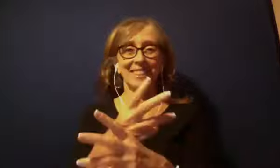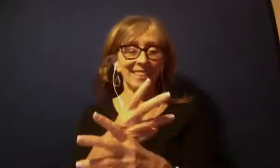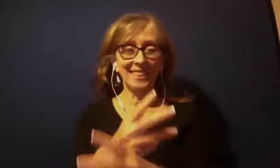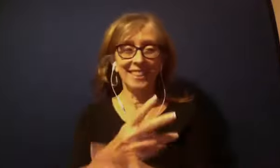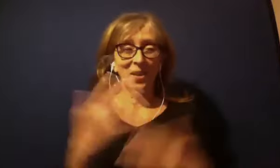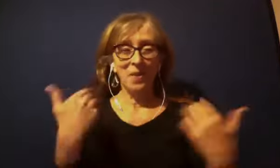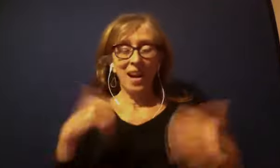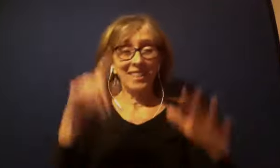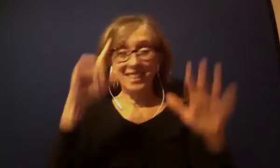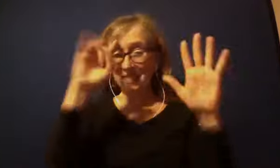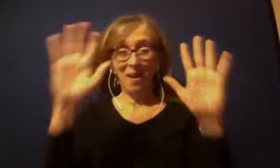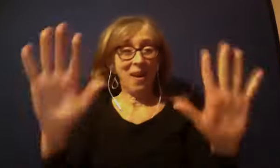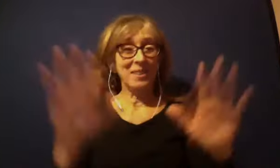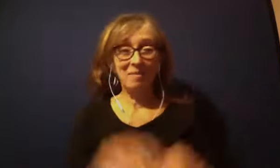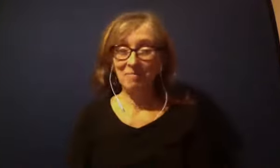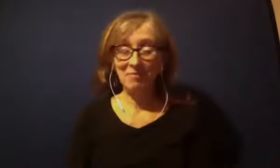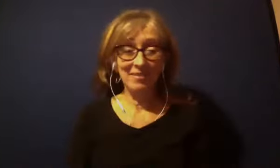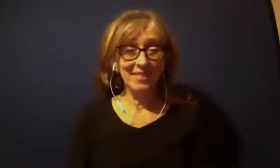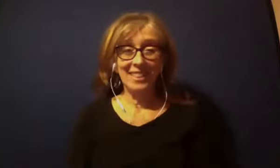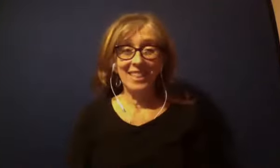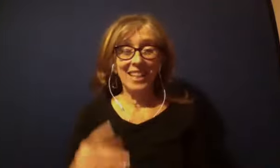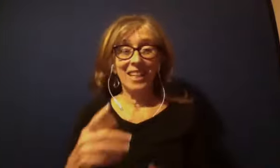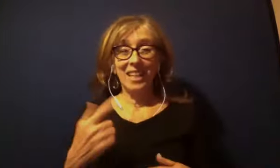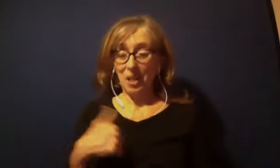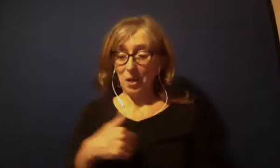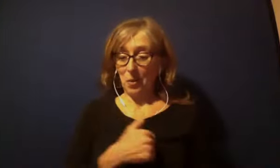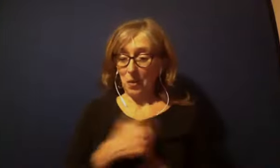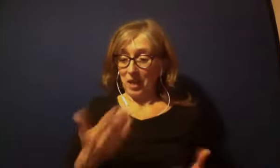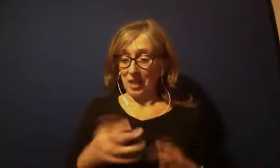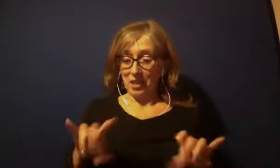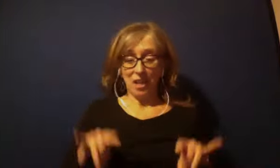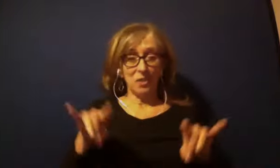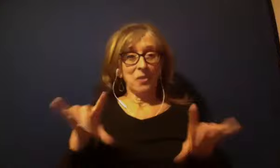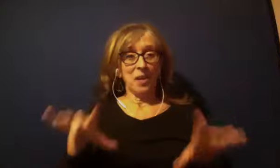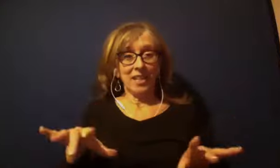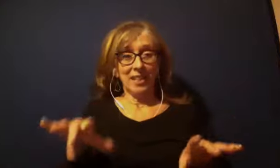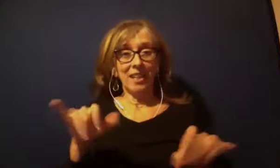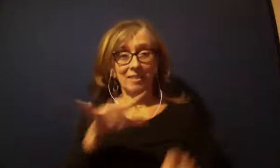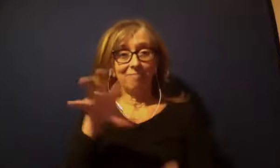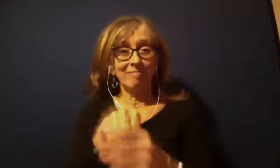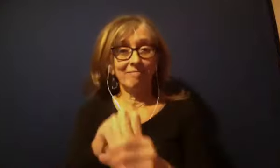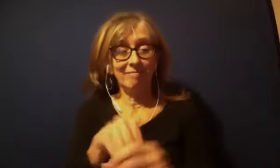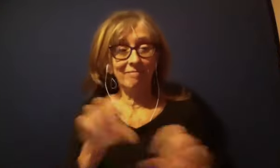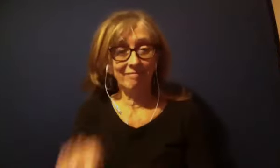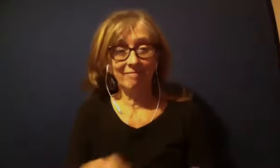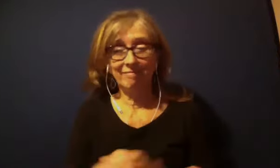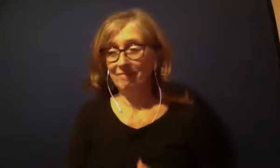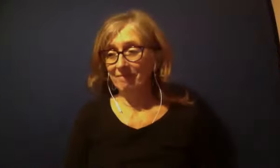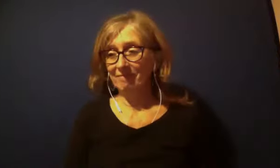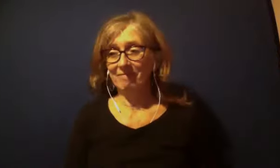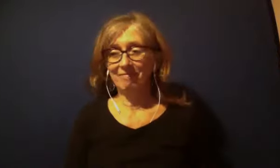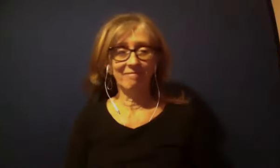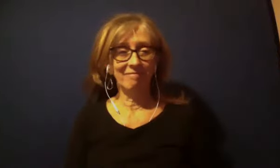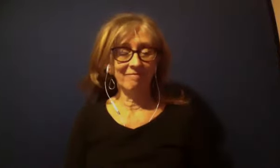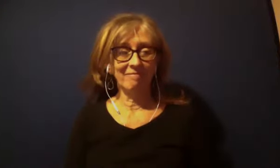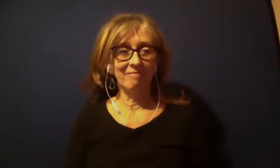just magnificent that in Australia we can be included in on this. So thank you very, very much. And the topic